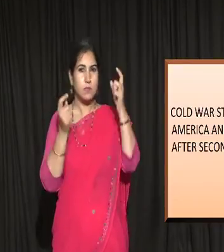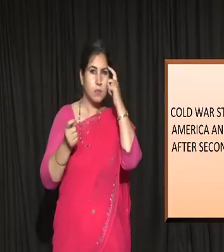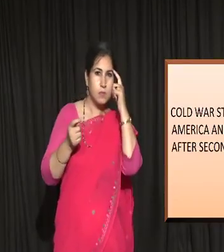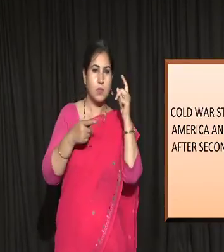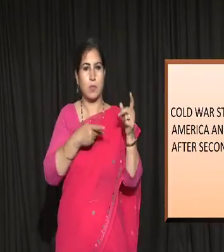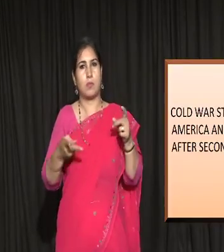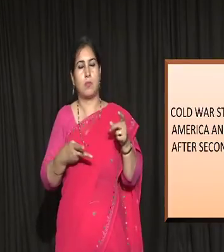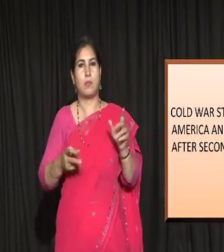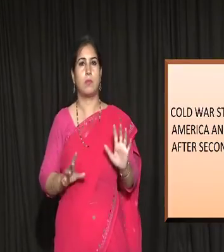people.